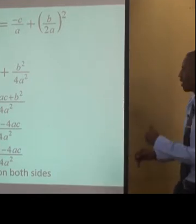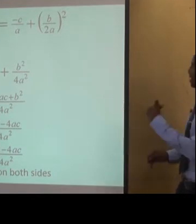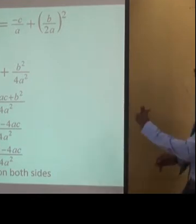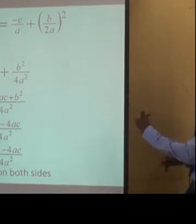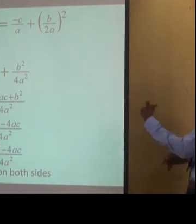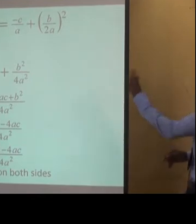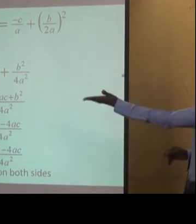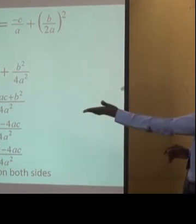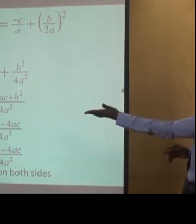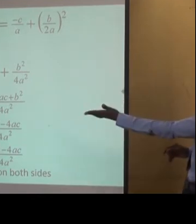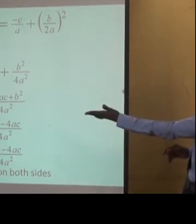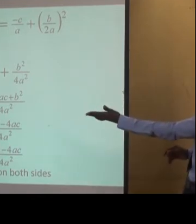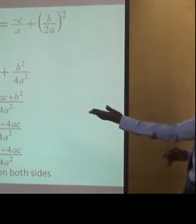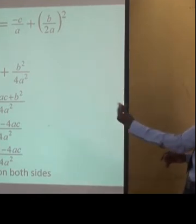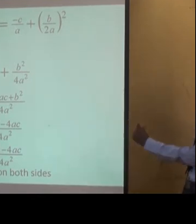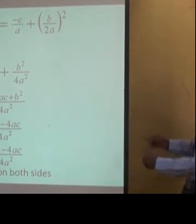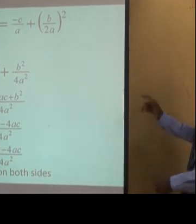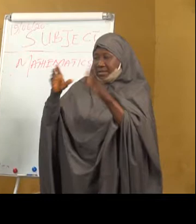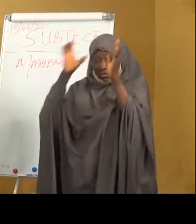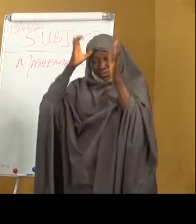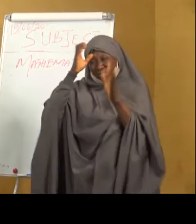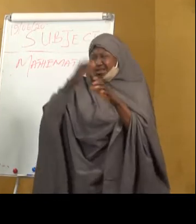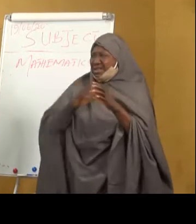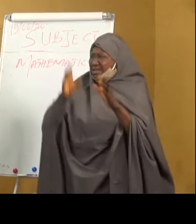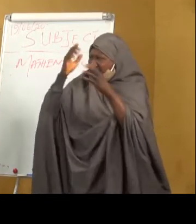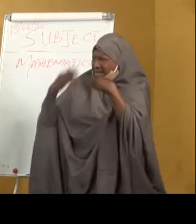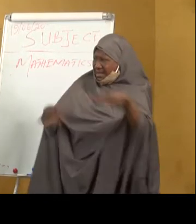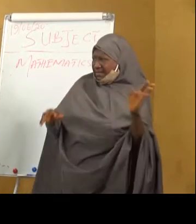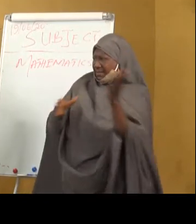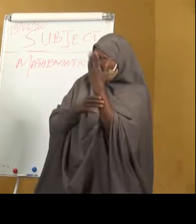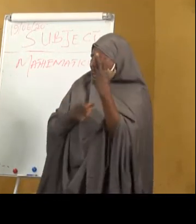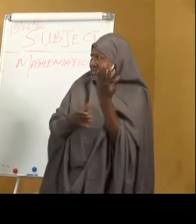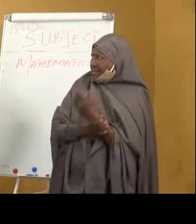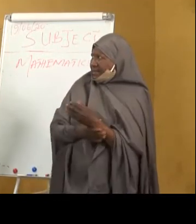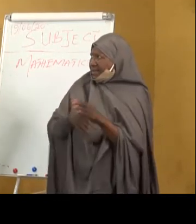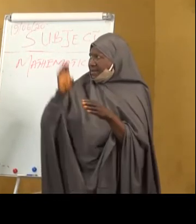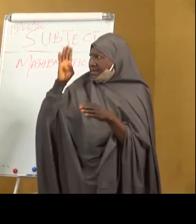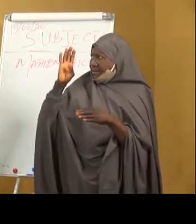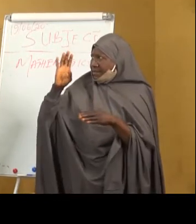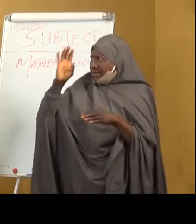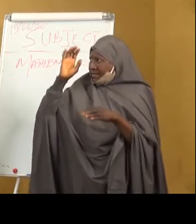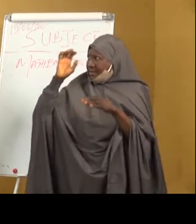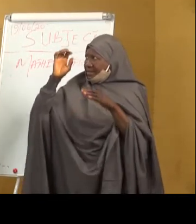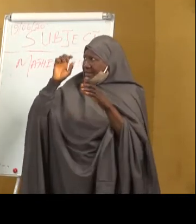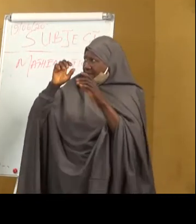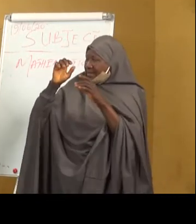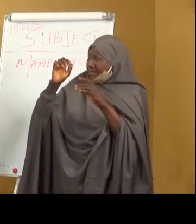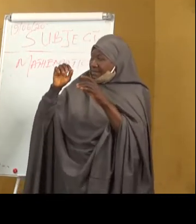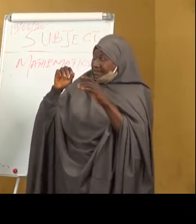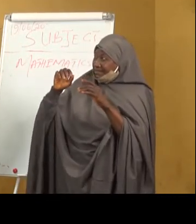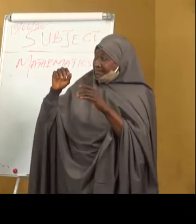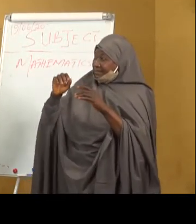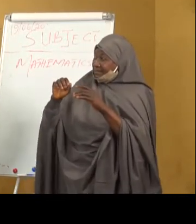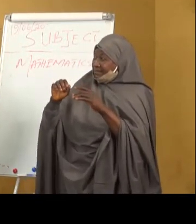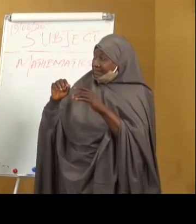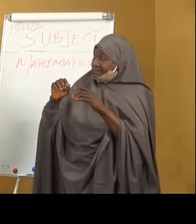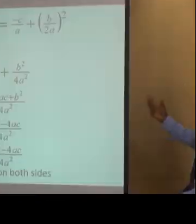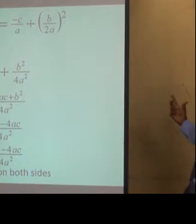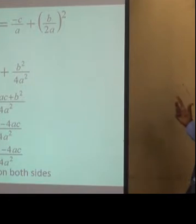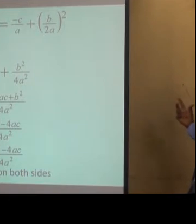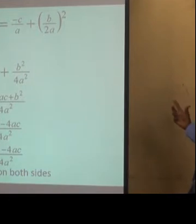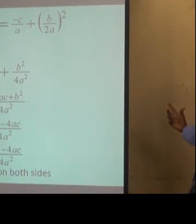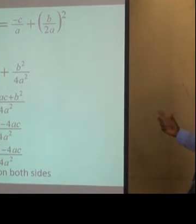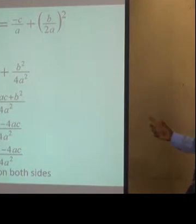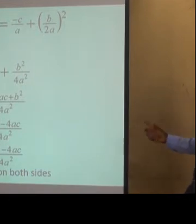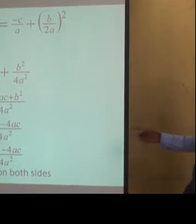squared. Now, consider the left-hand side, which is x plus b over 2a in bracket to the power of 2